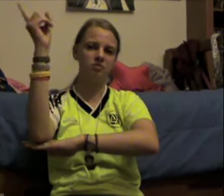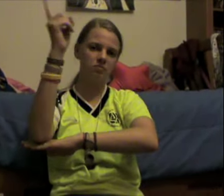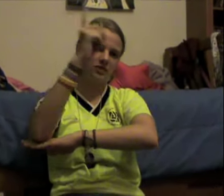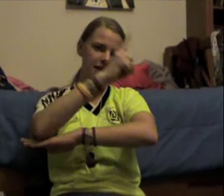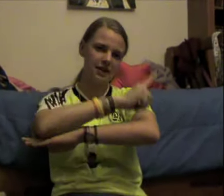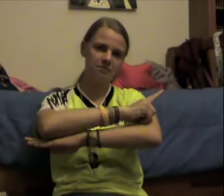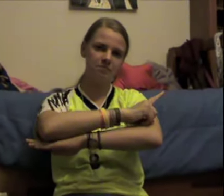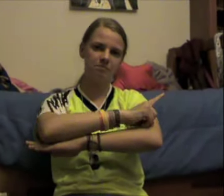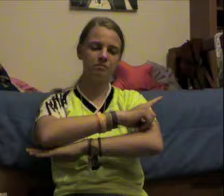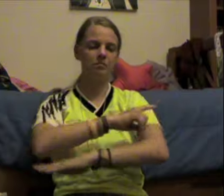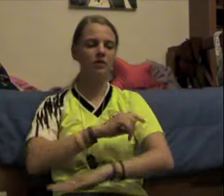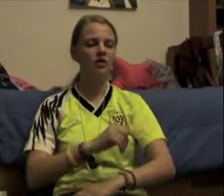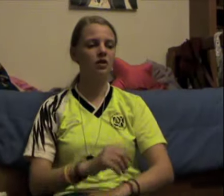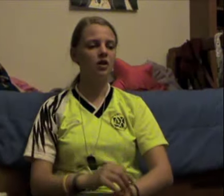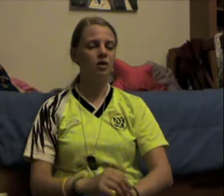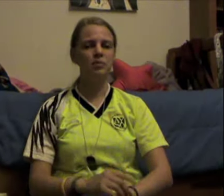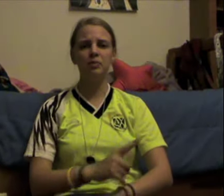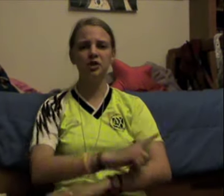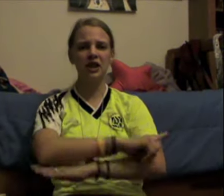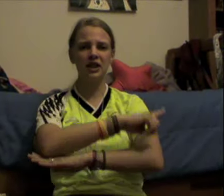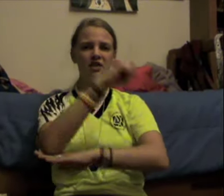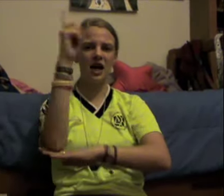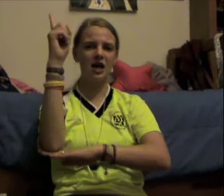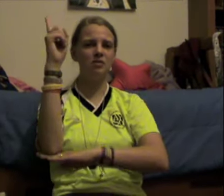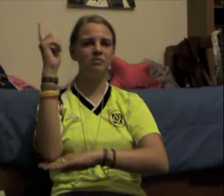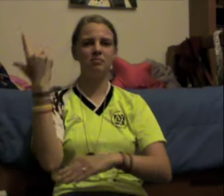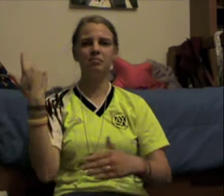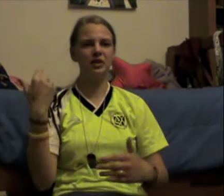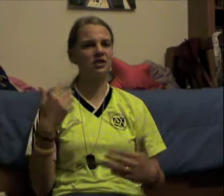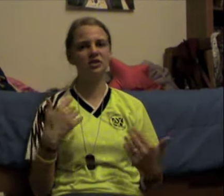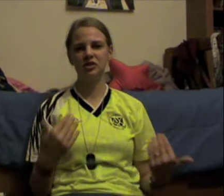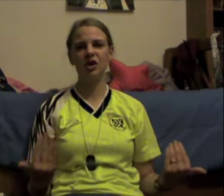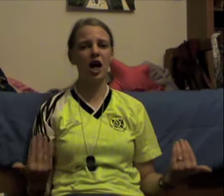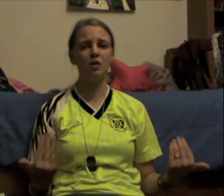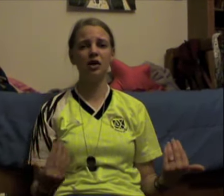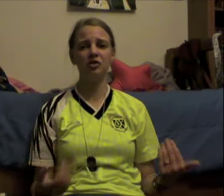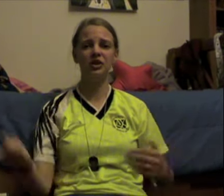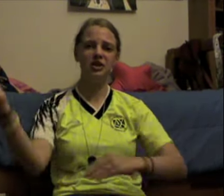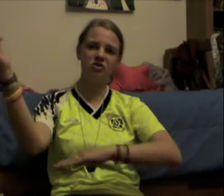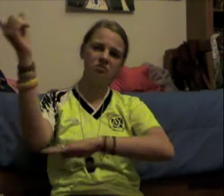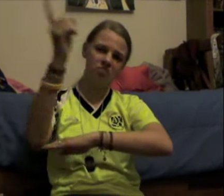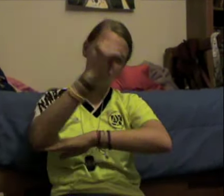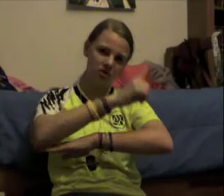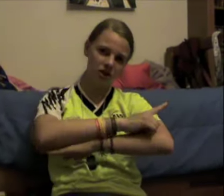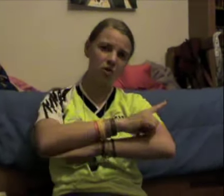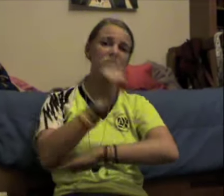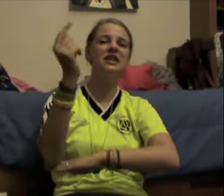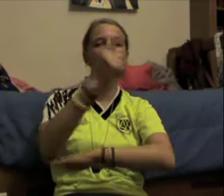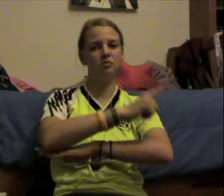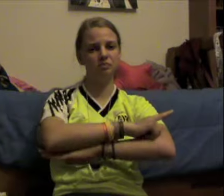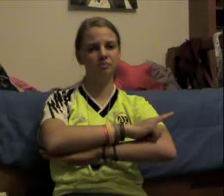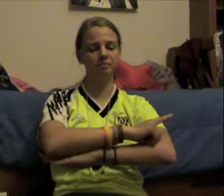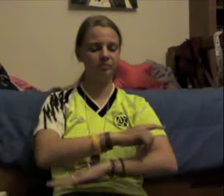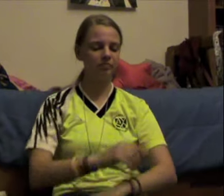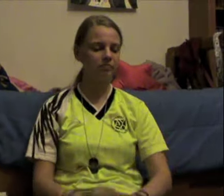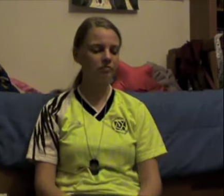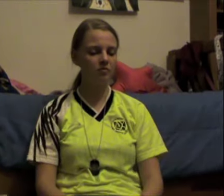or just day. People say it like that, but that's not how I learned it, it's, it goes down. Um,